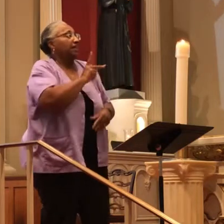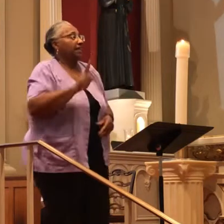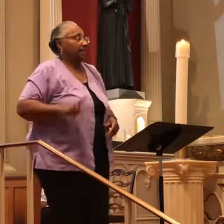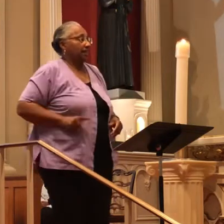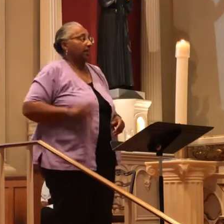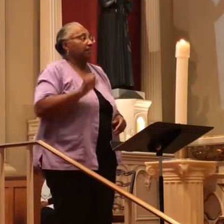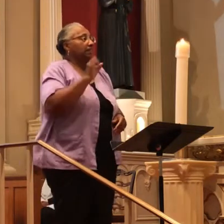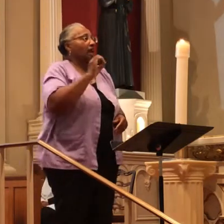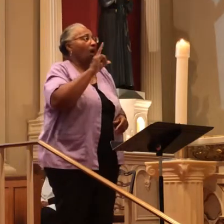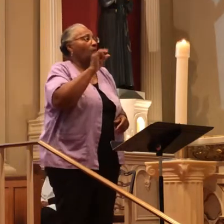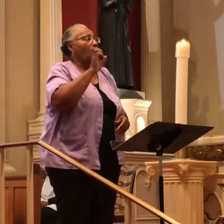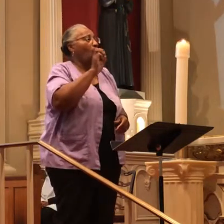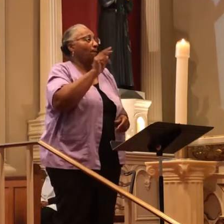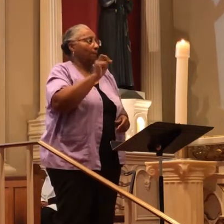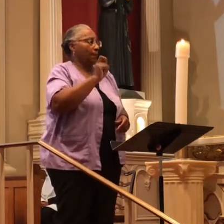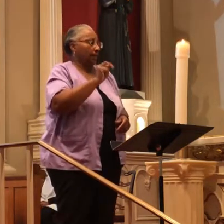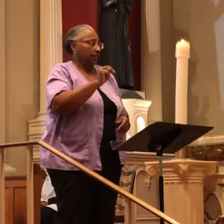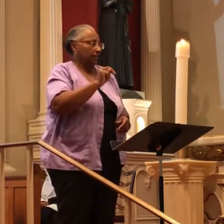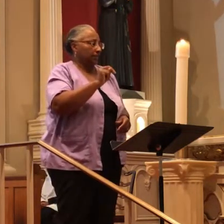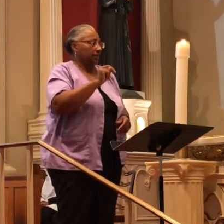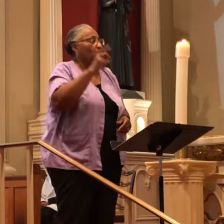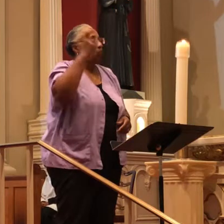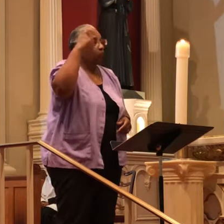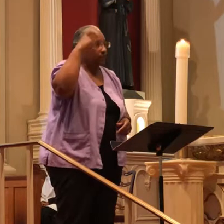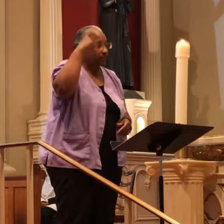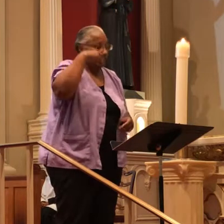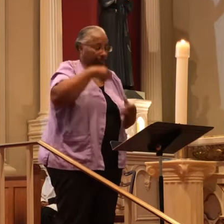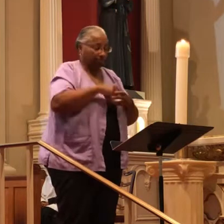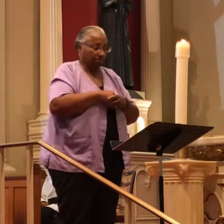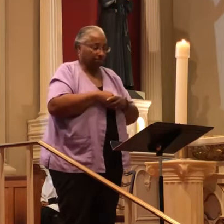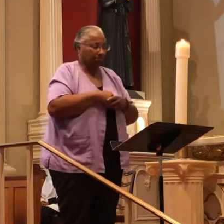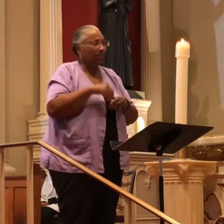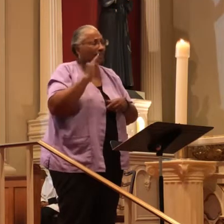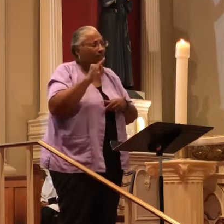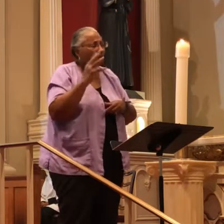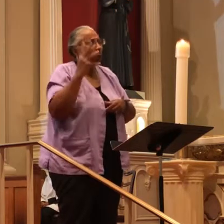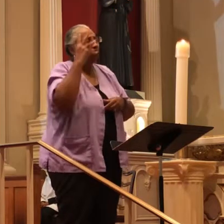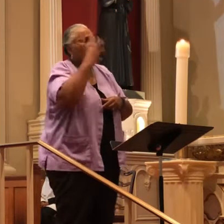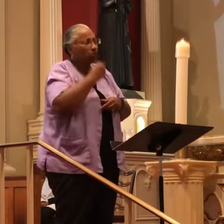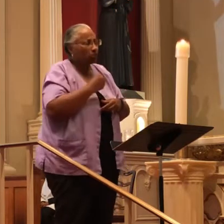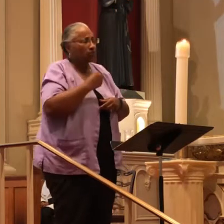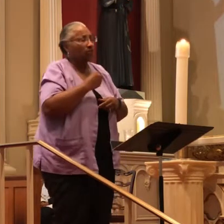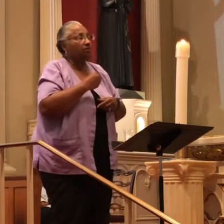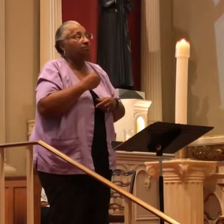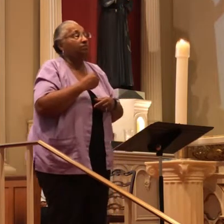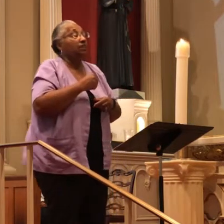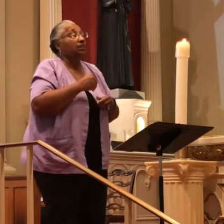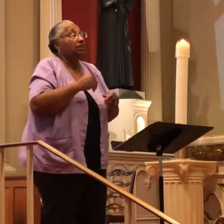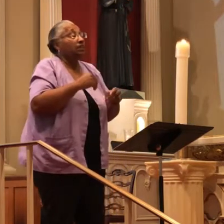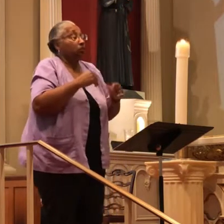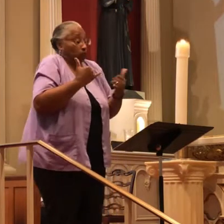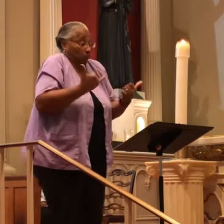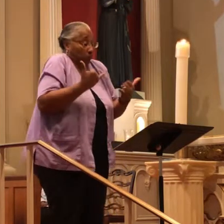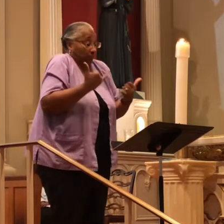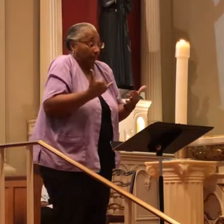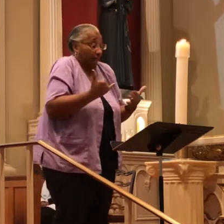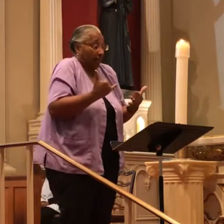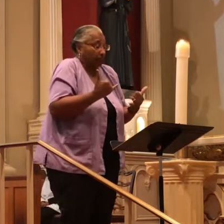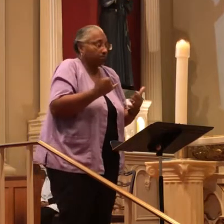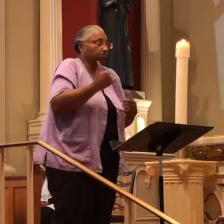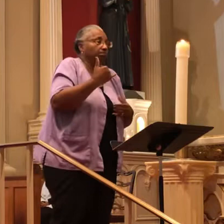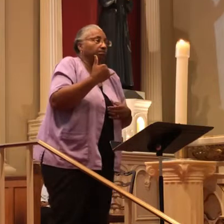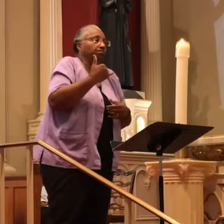about it, it's a beautiful passage because he asks for something that God is very pleased